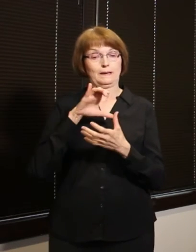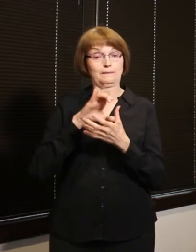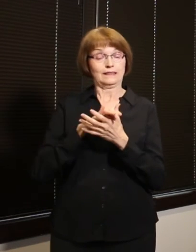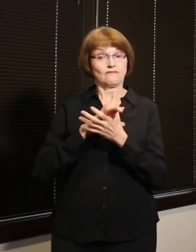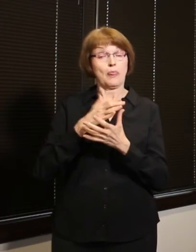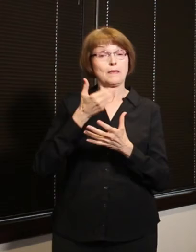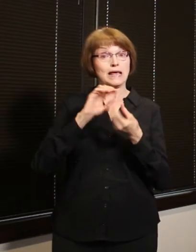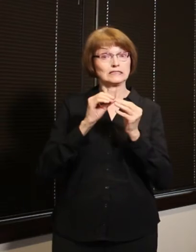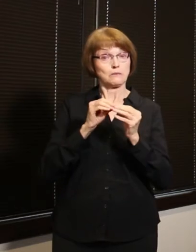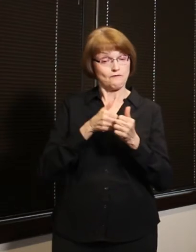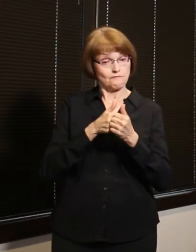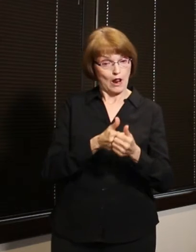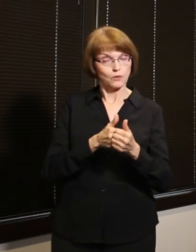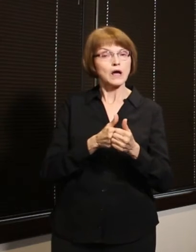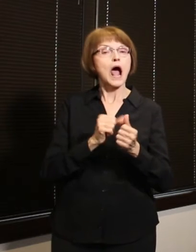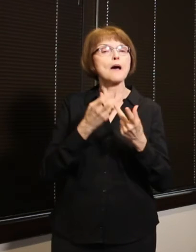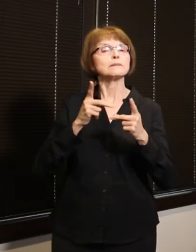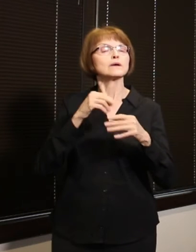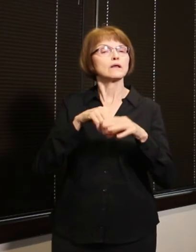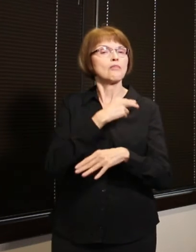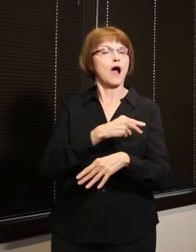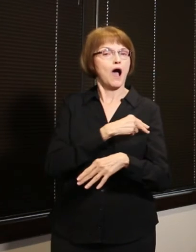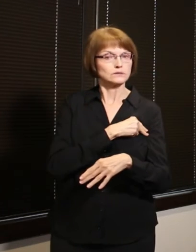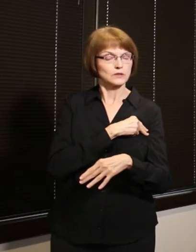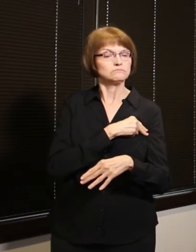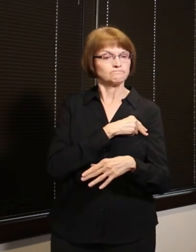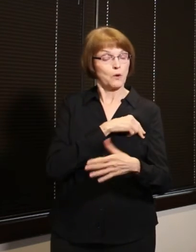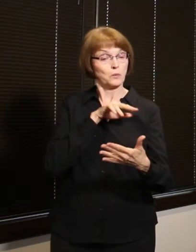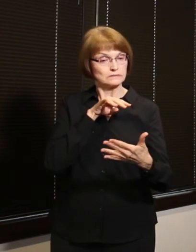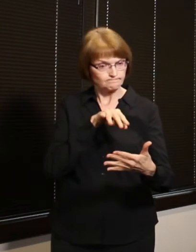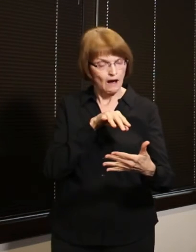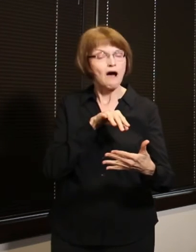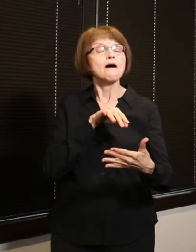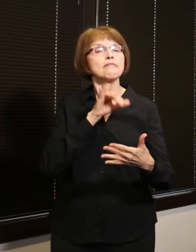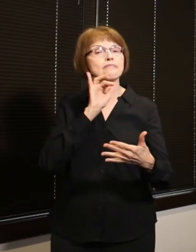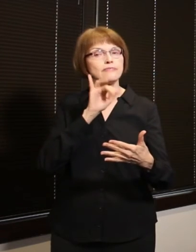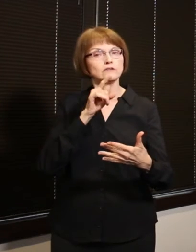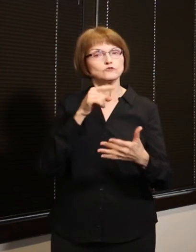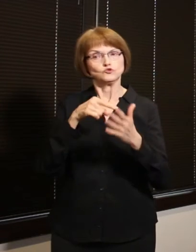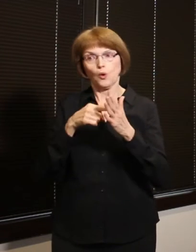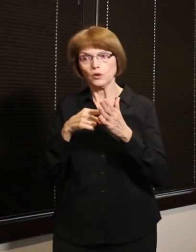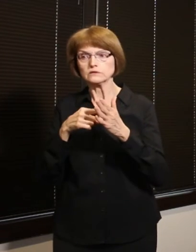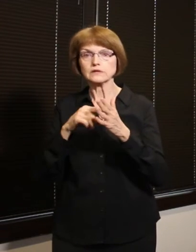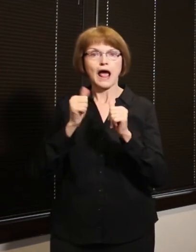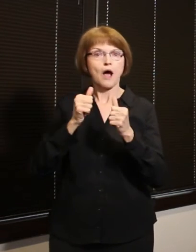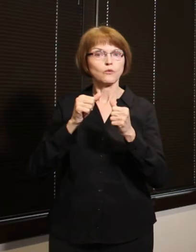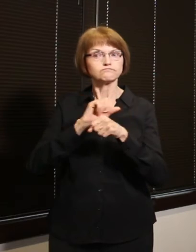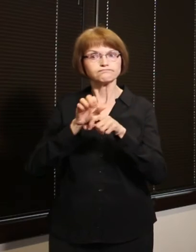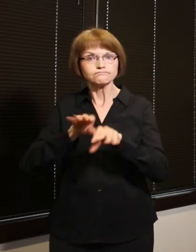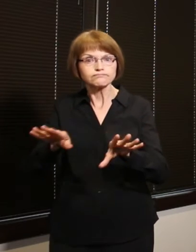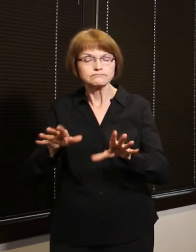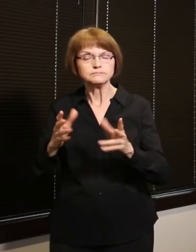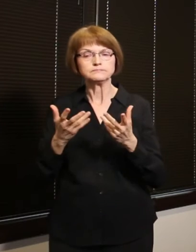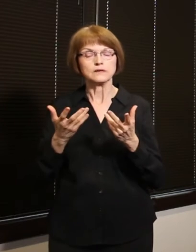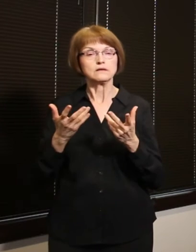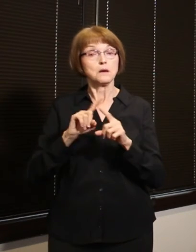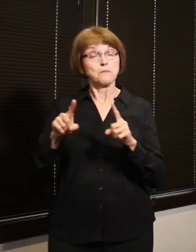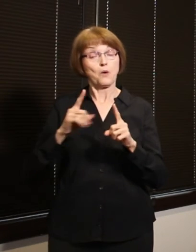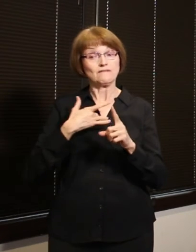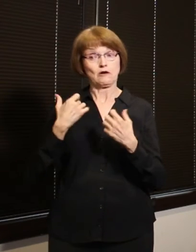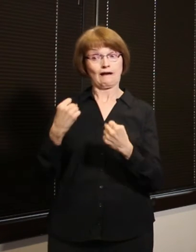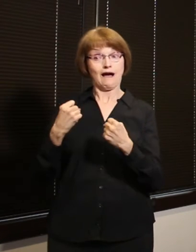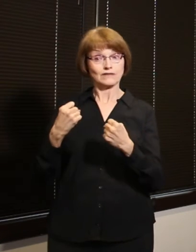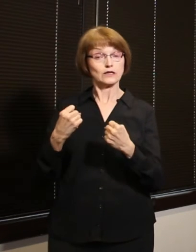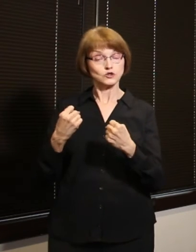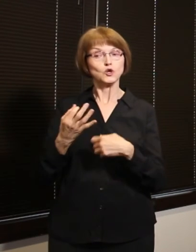better indicator of what the status of the virus is. But we are pretty confident that our testing capacity is going to be